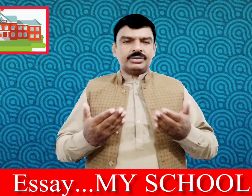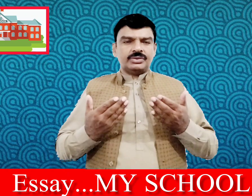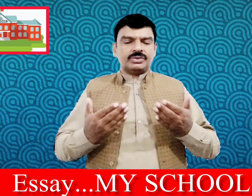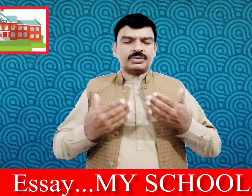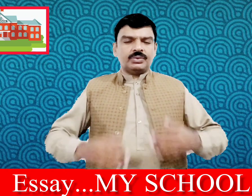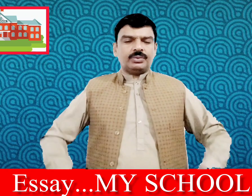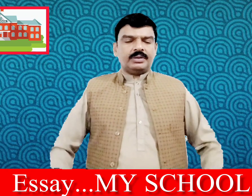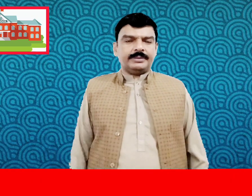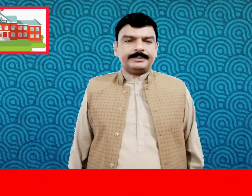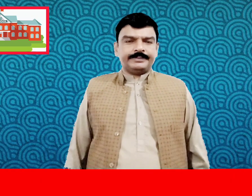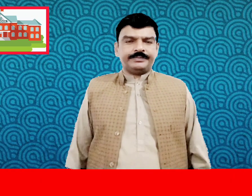school.